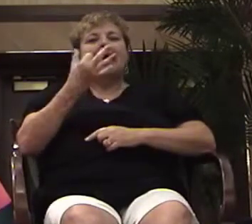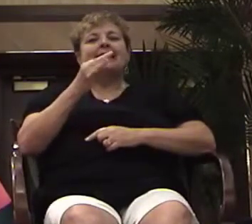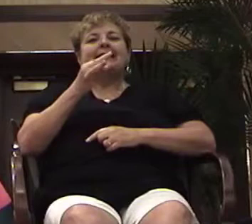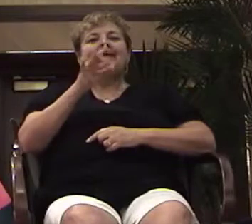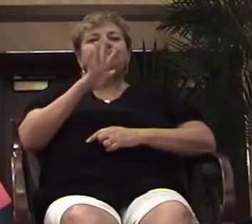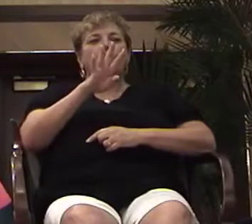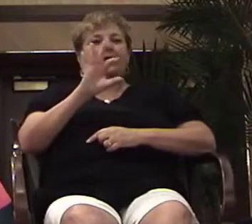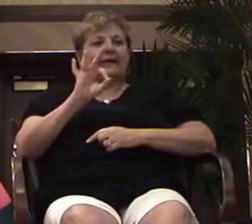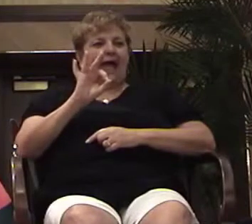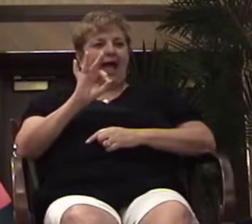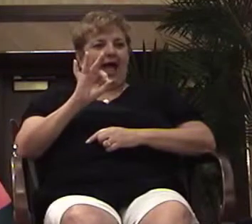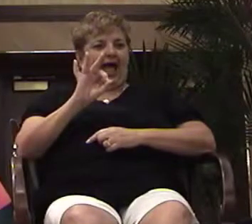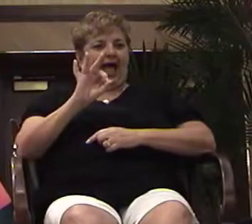1949.